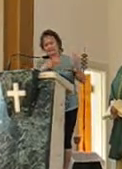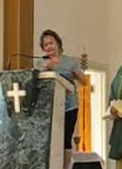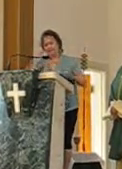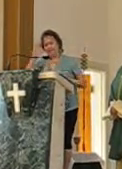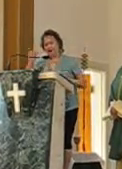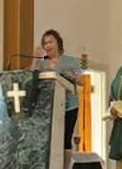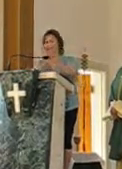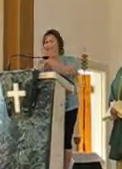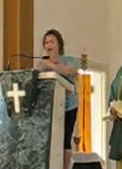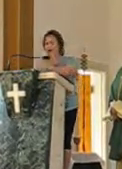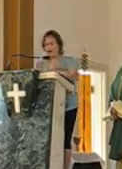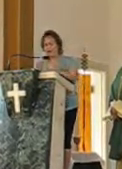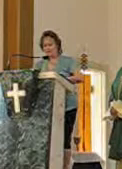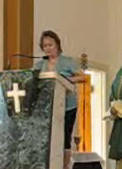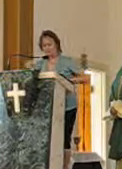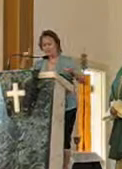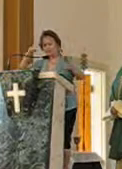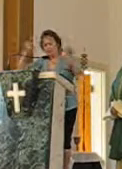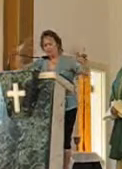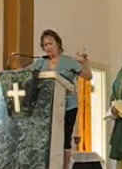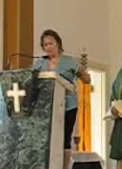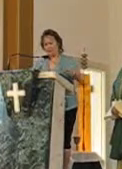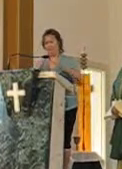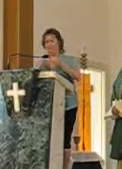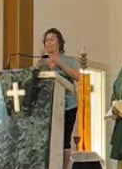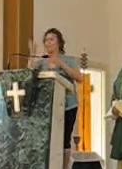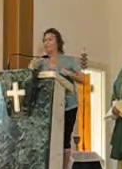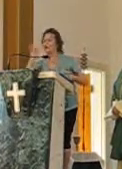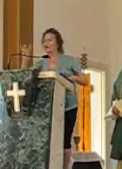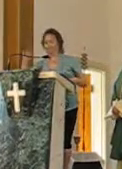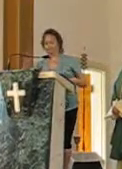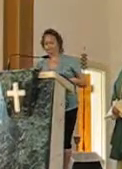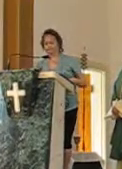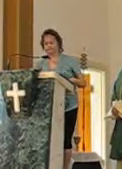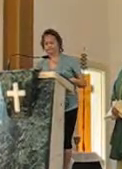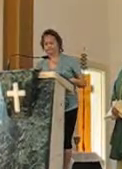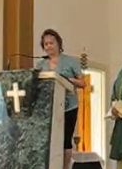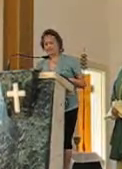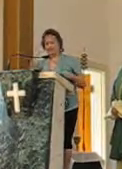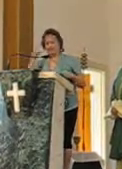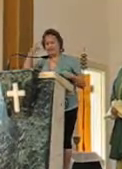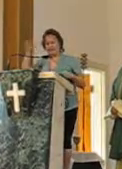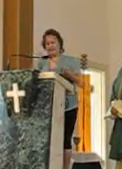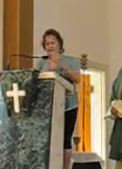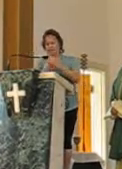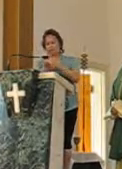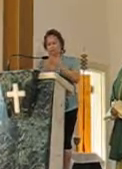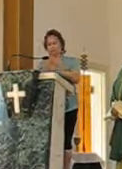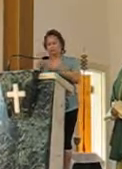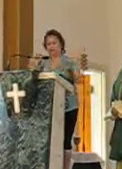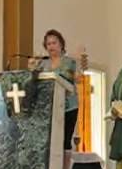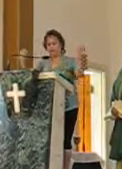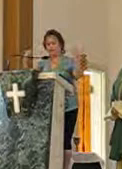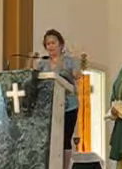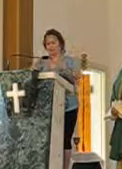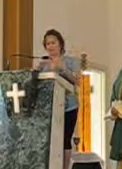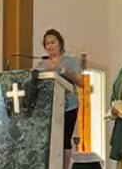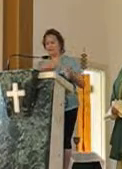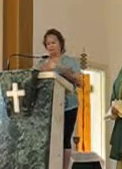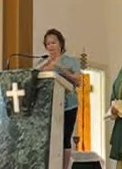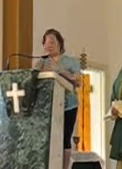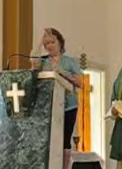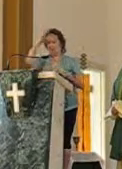He leads me like tongue full of water. He gives me strength